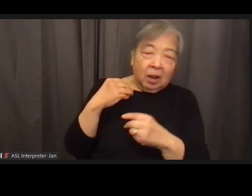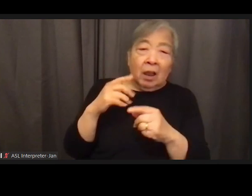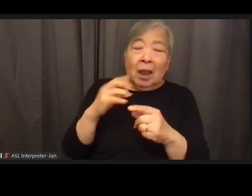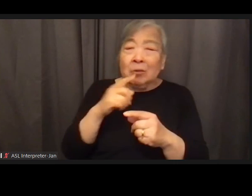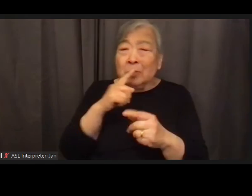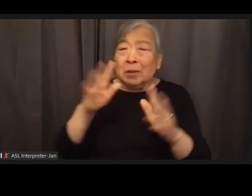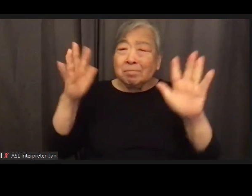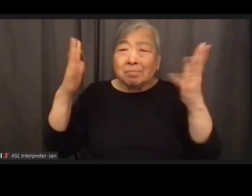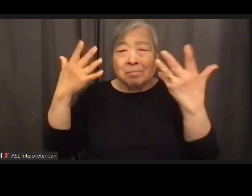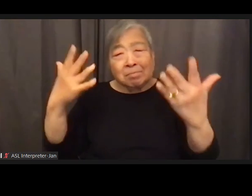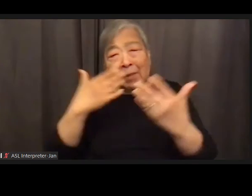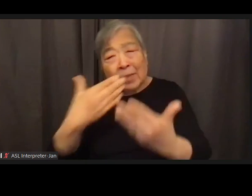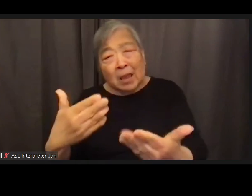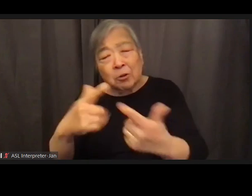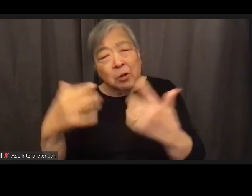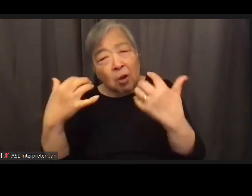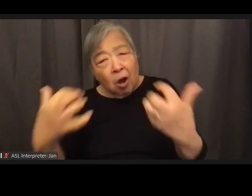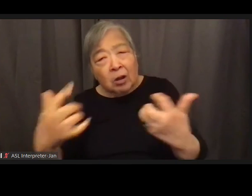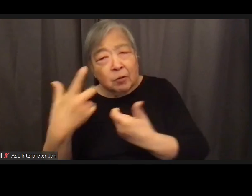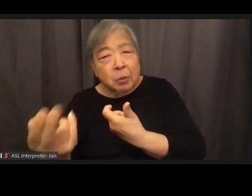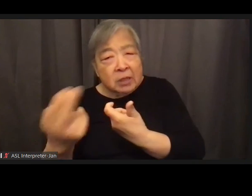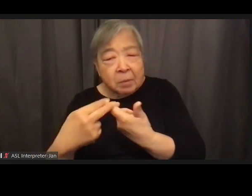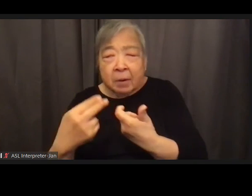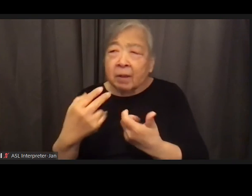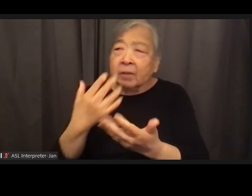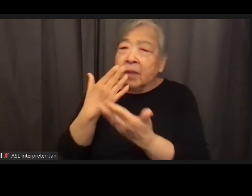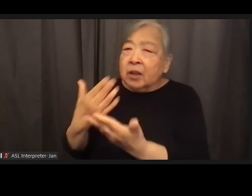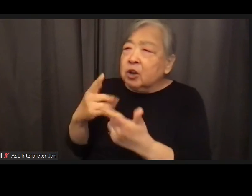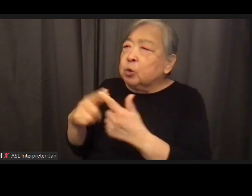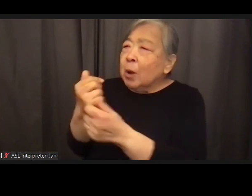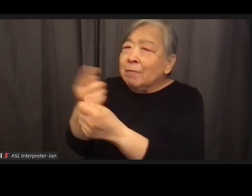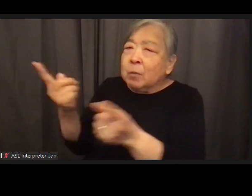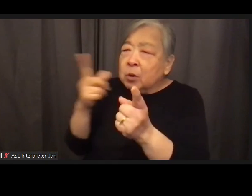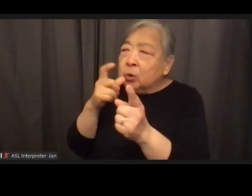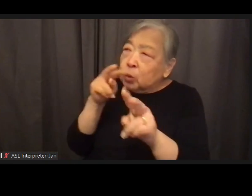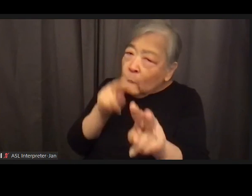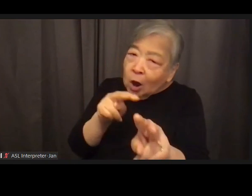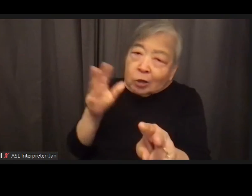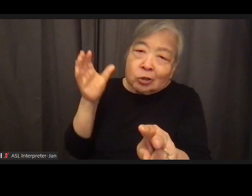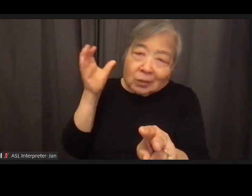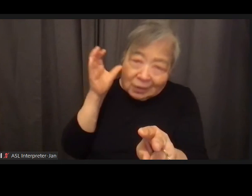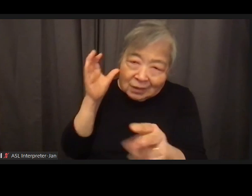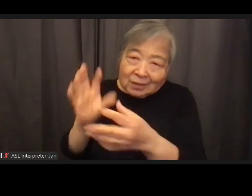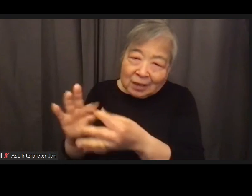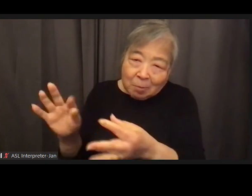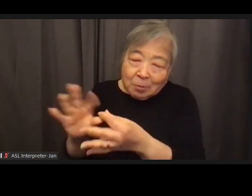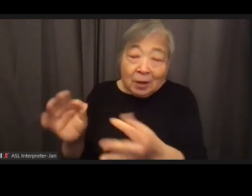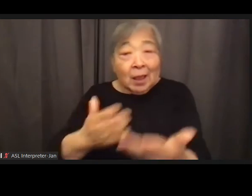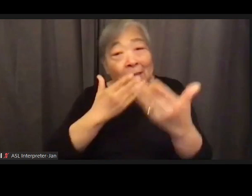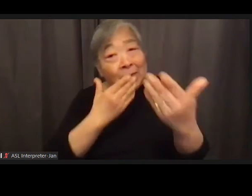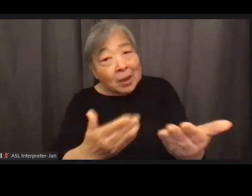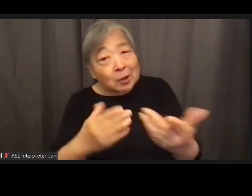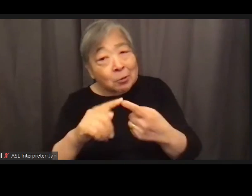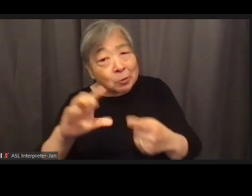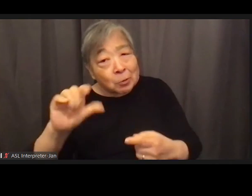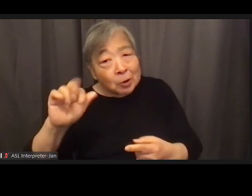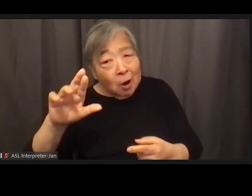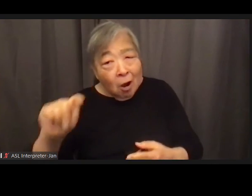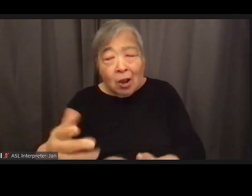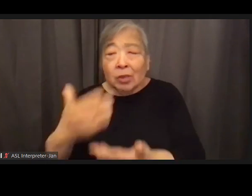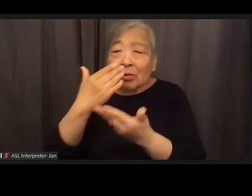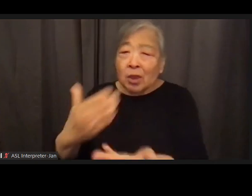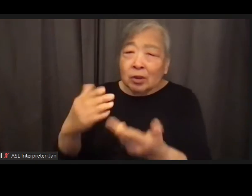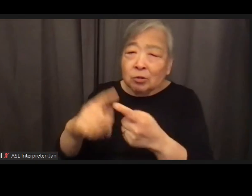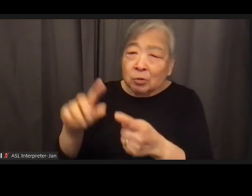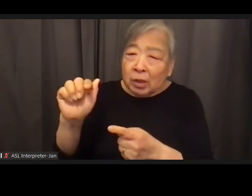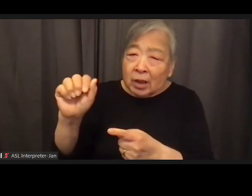to the audience for participating, to all who's watched, listened, and commented. And thank you to our CART and ASL providers who